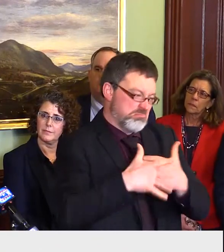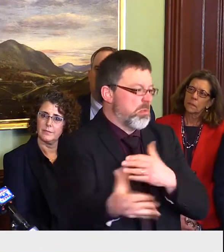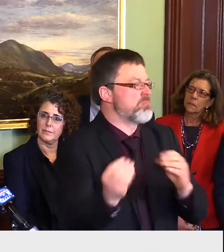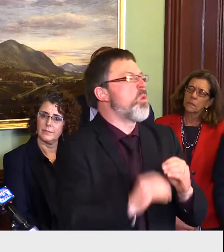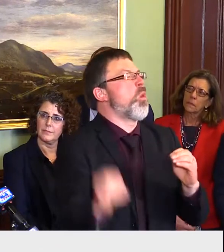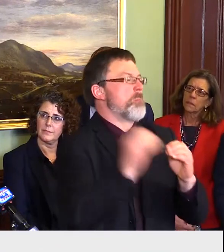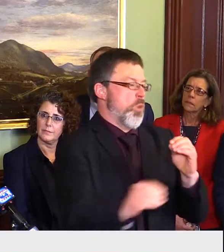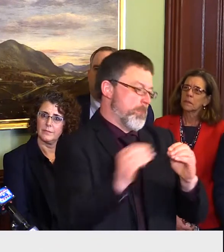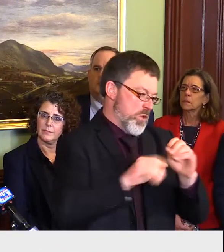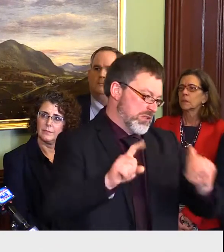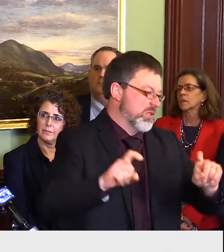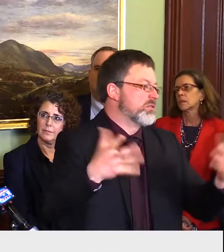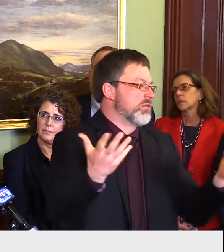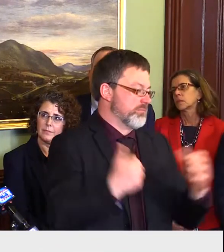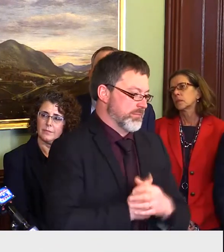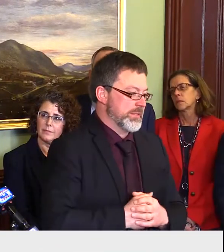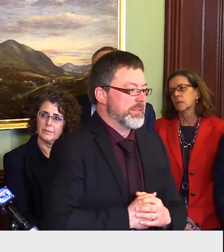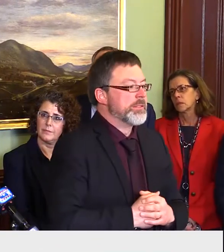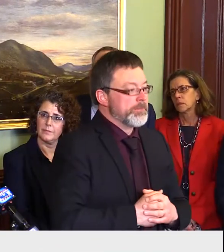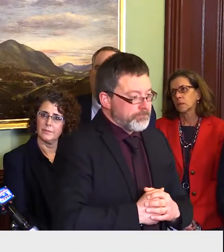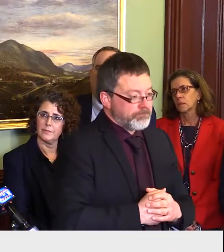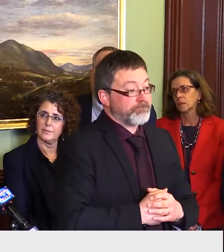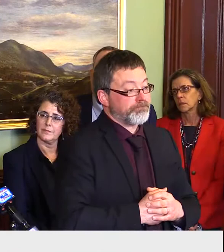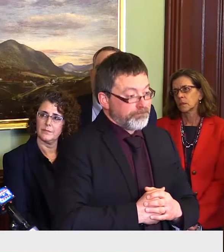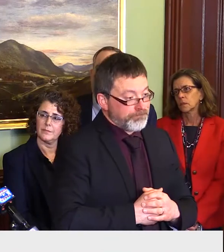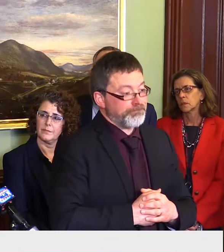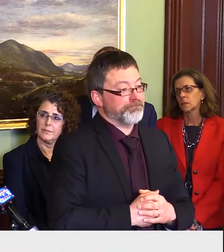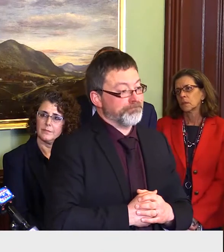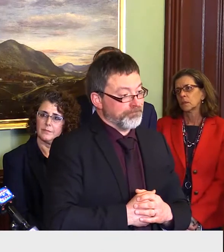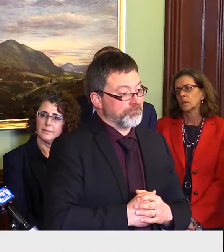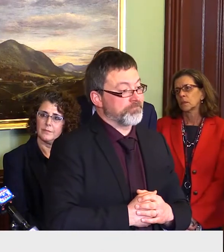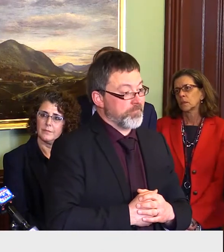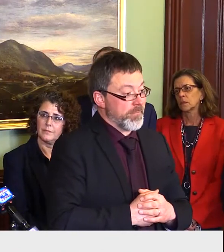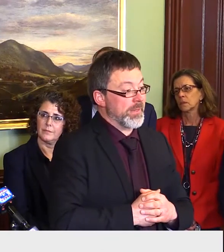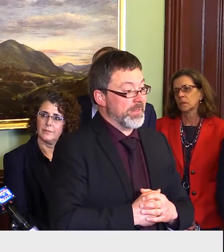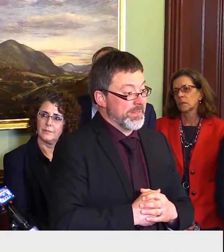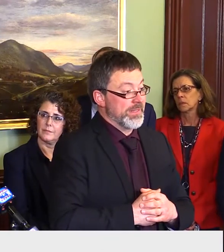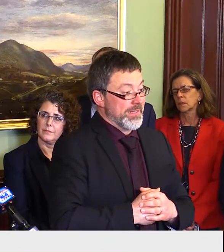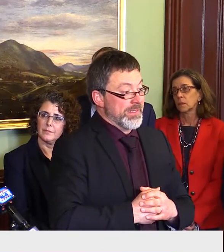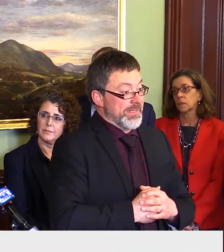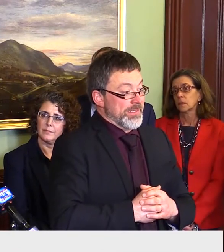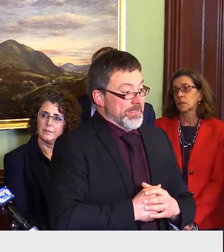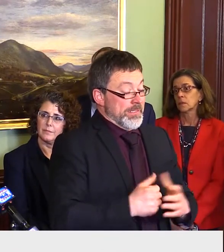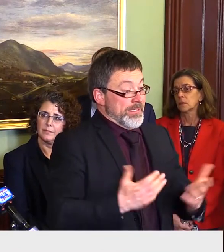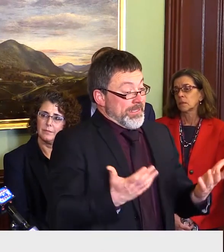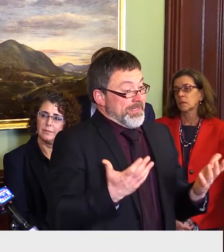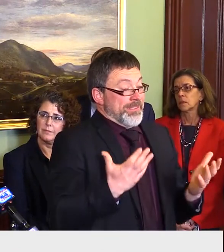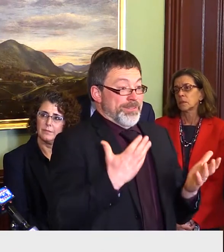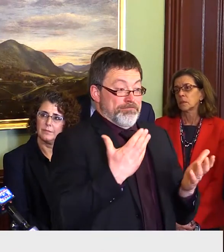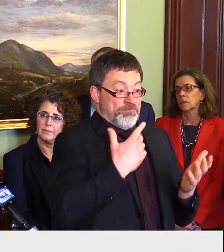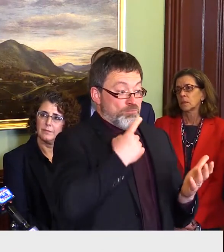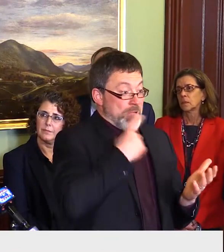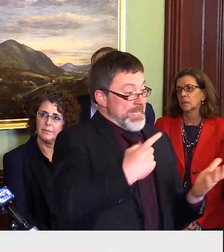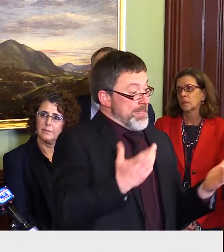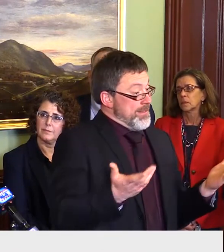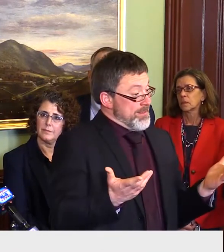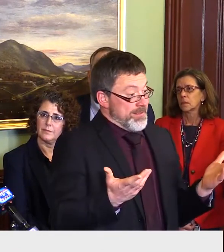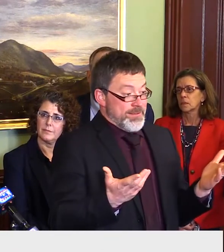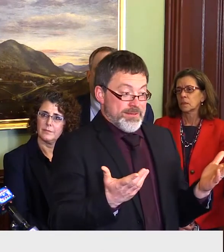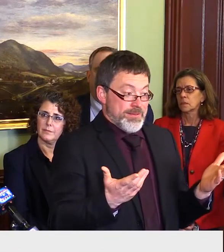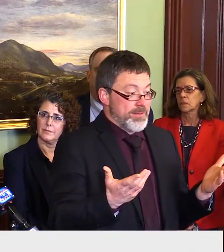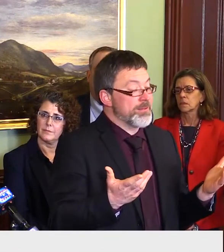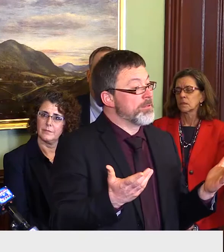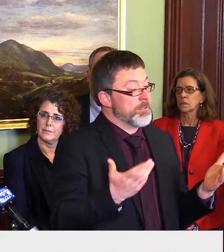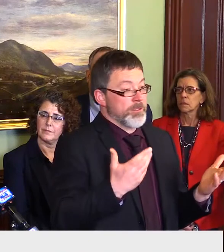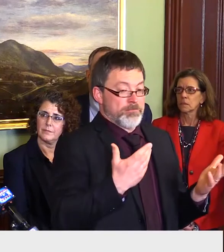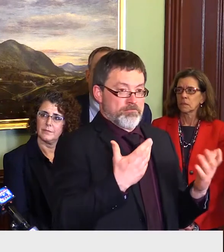symptoms? How infectious is someone, and for how long does it last after their illness? But there are